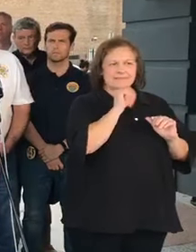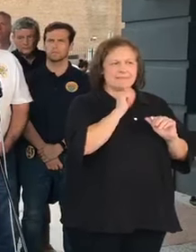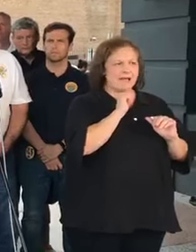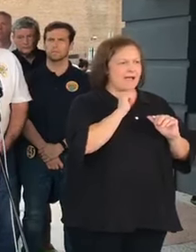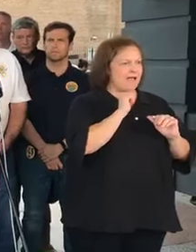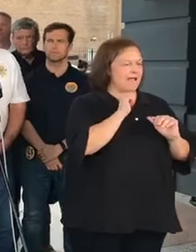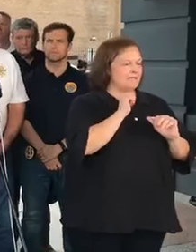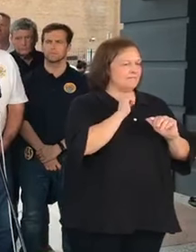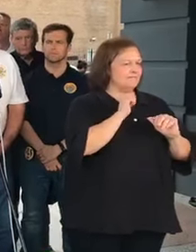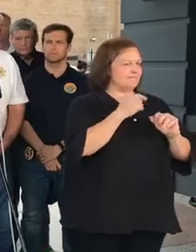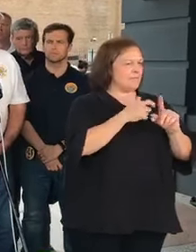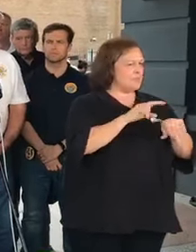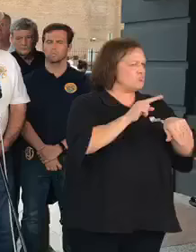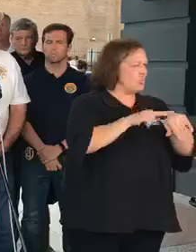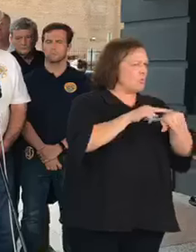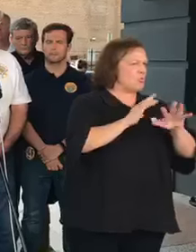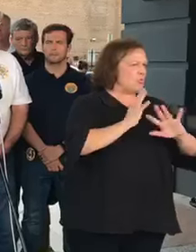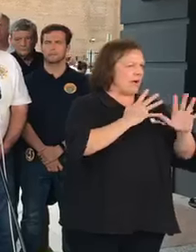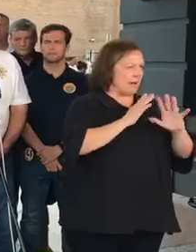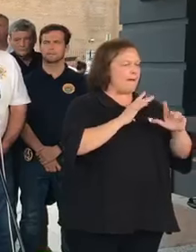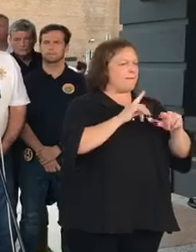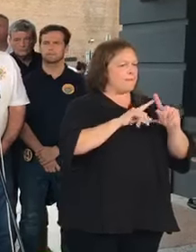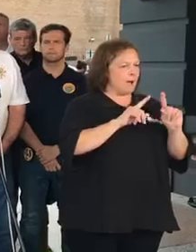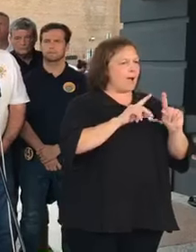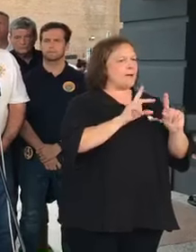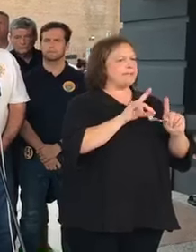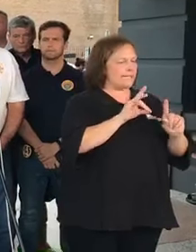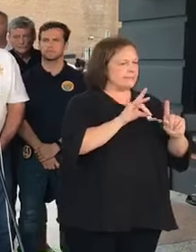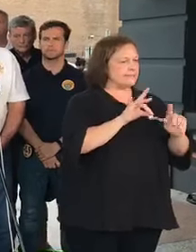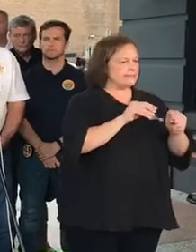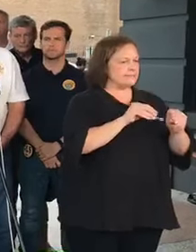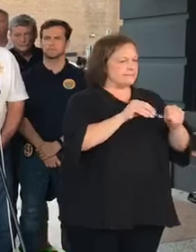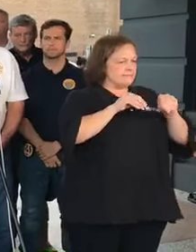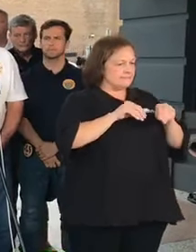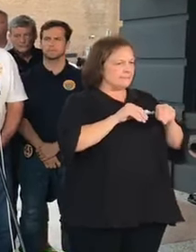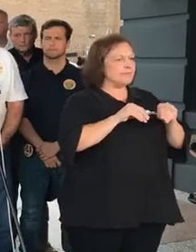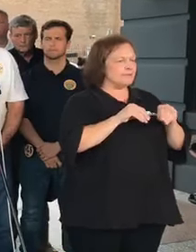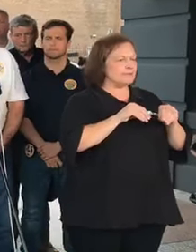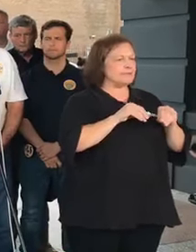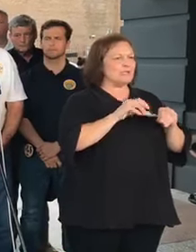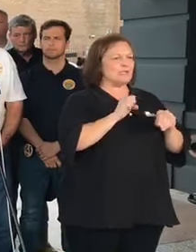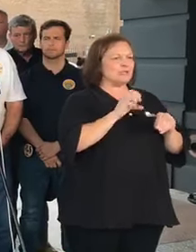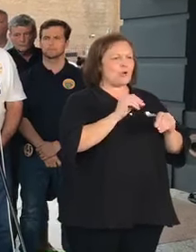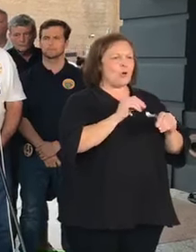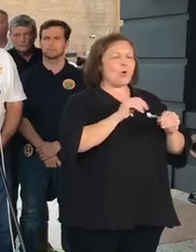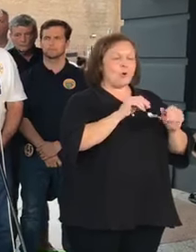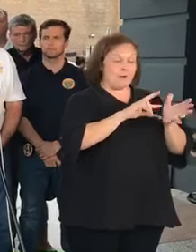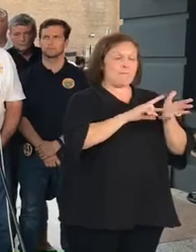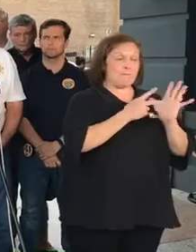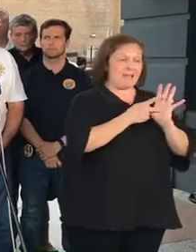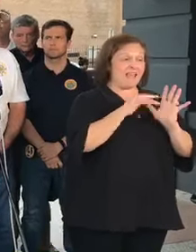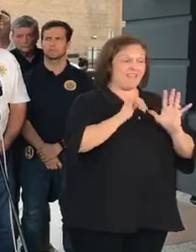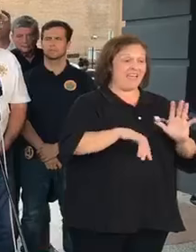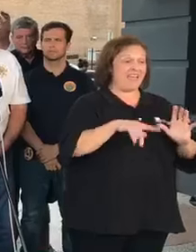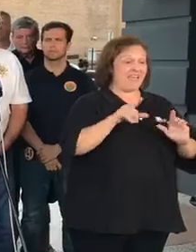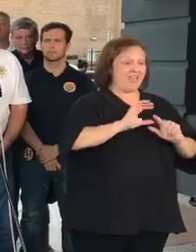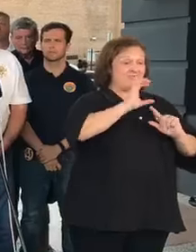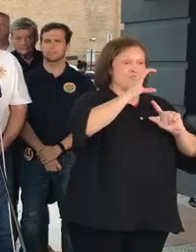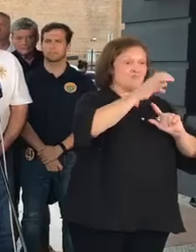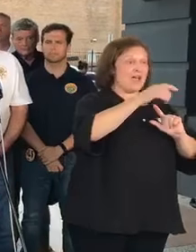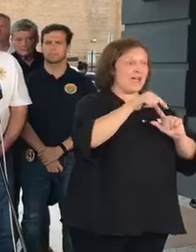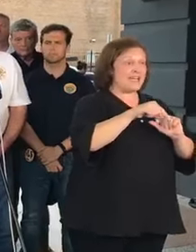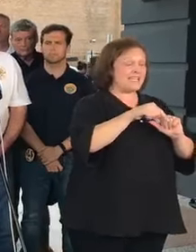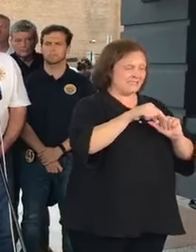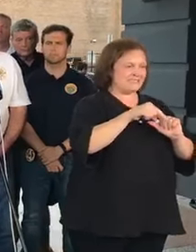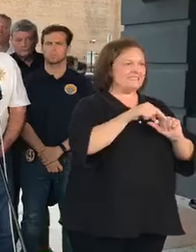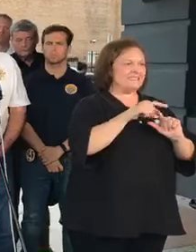wind deflection, and it did move back. It tells us that this thing is moving, and as we said, this is a very dangerous building.